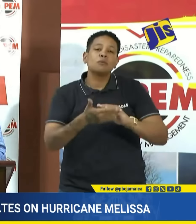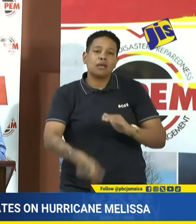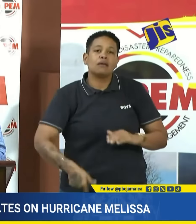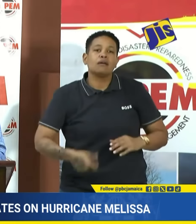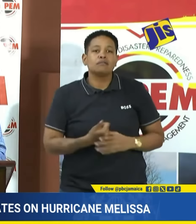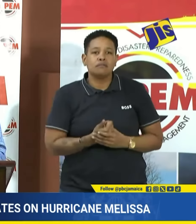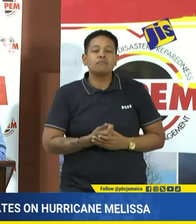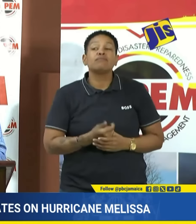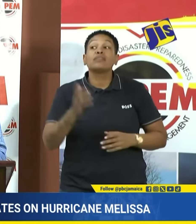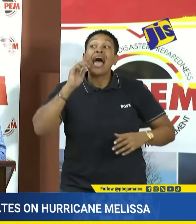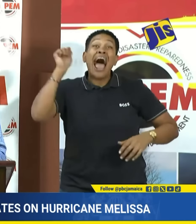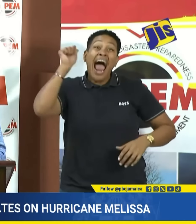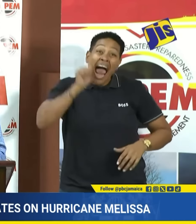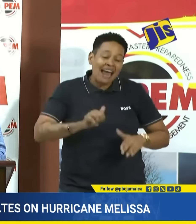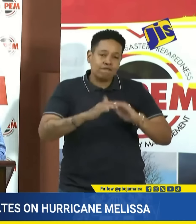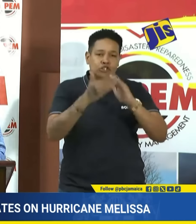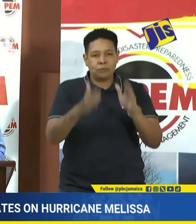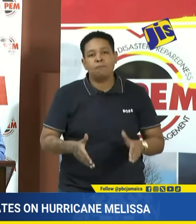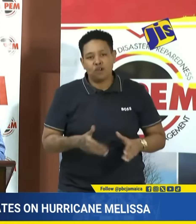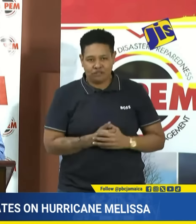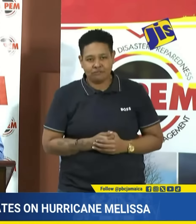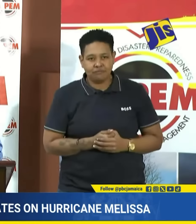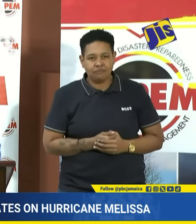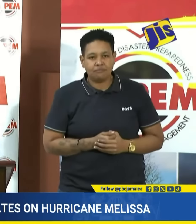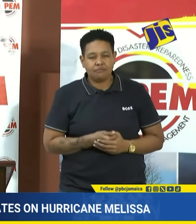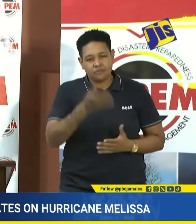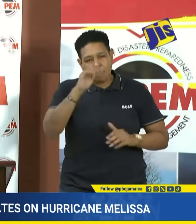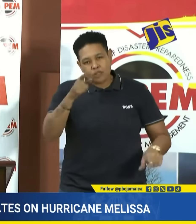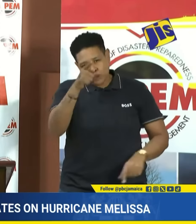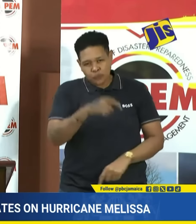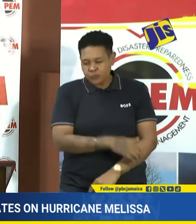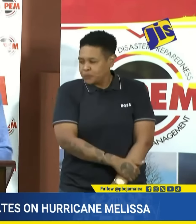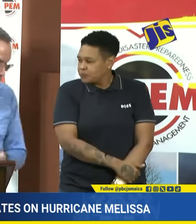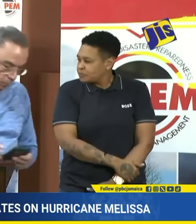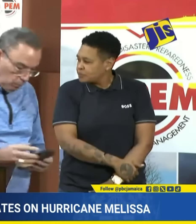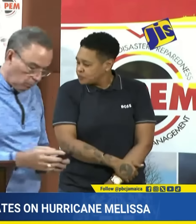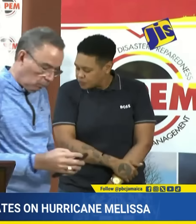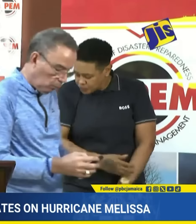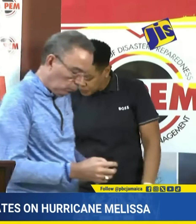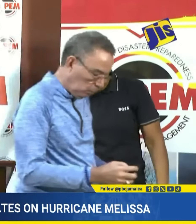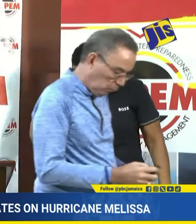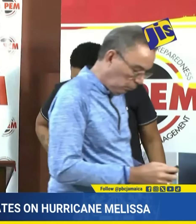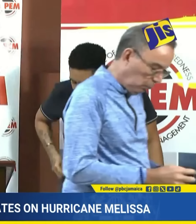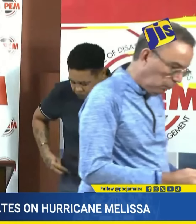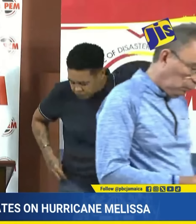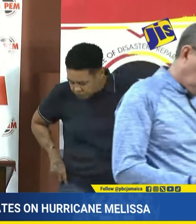Jamaica and every single Jamaican. God bless you.